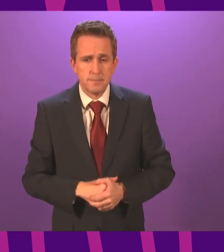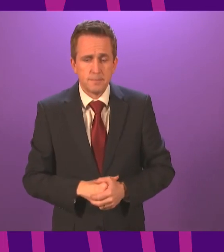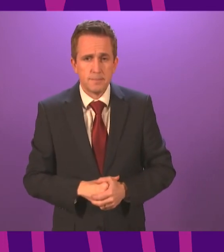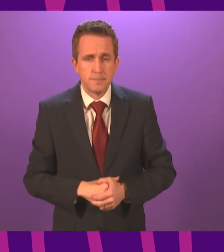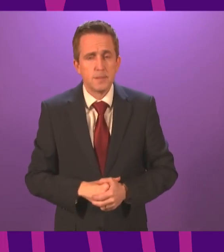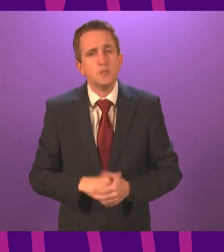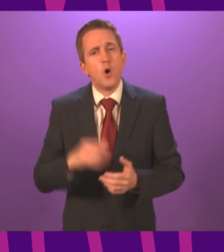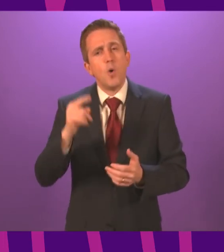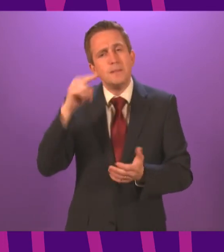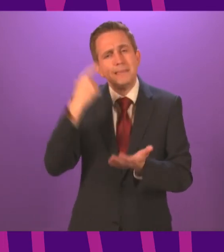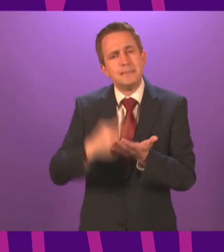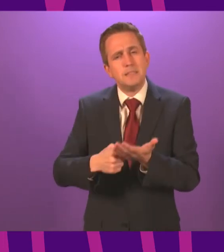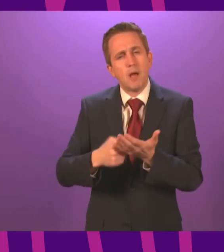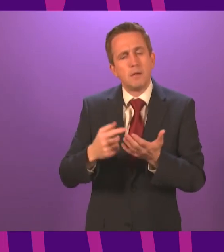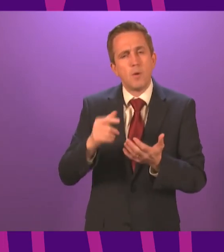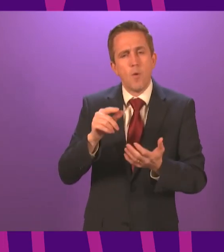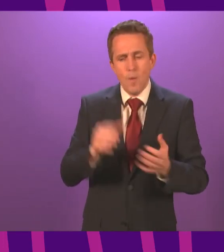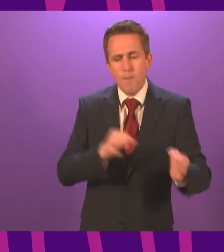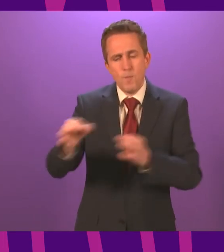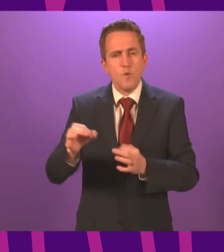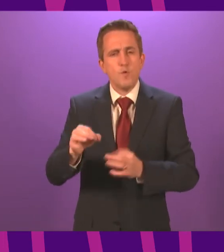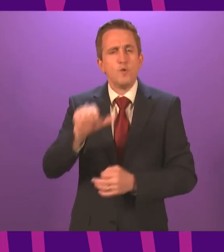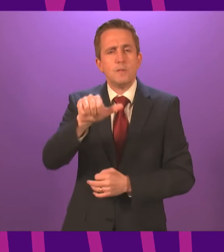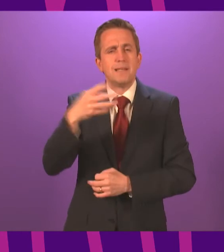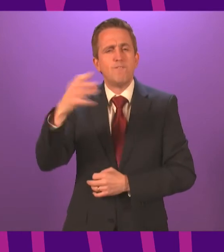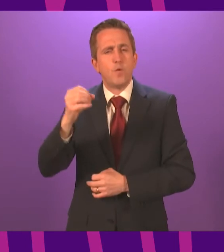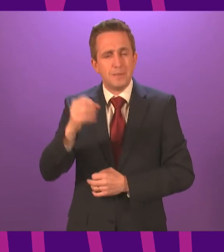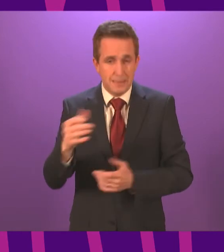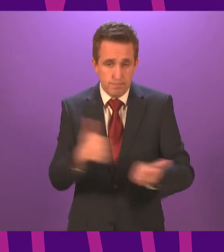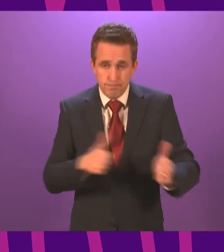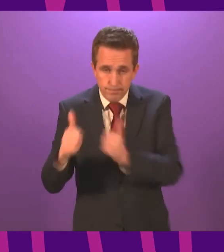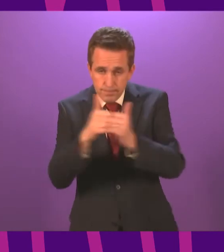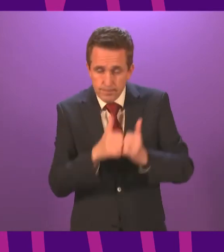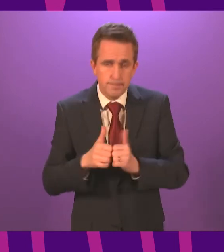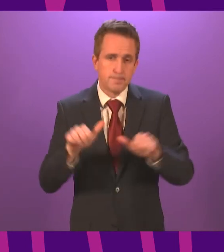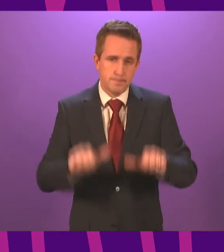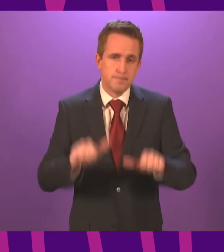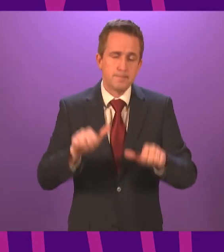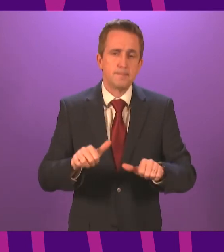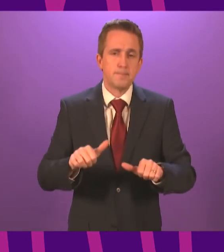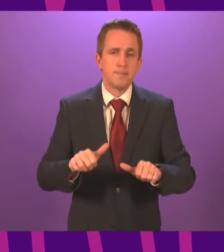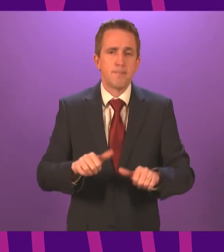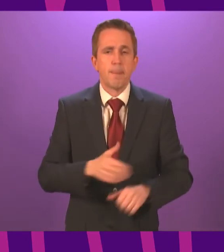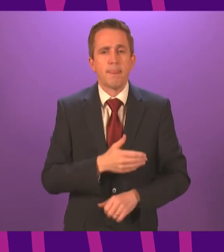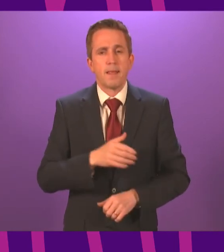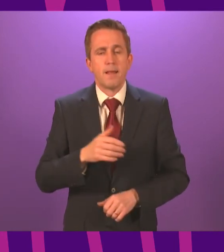is that decision time be moved to 6:40. Are we all agreed? We are agreed. Thank you. I call on Maurice Golden to wind up our debate for the